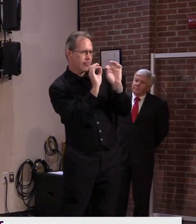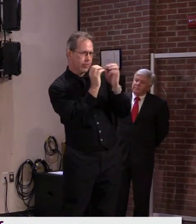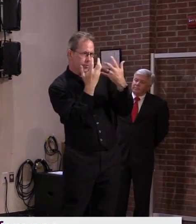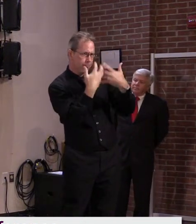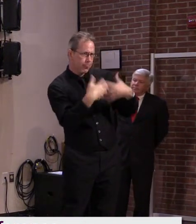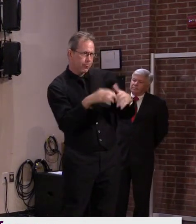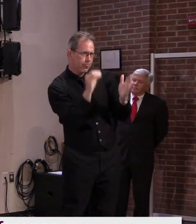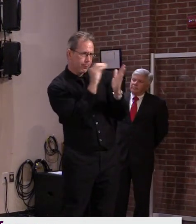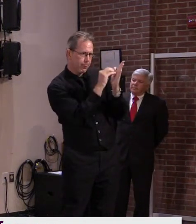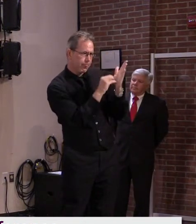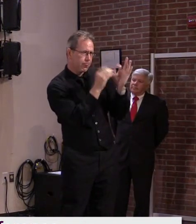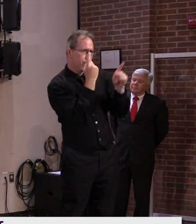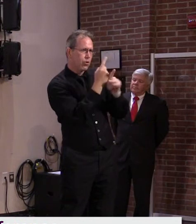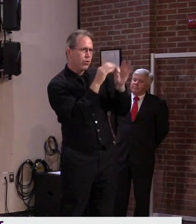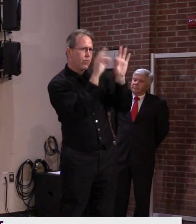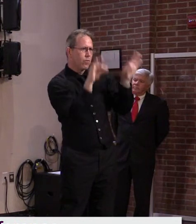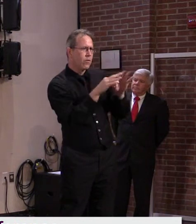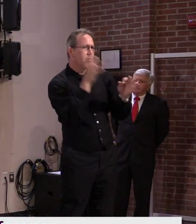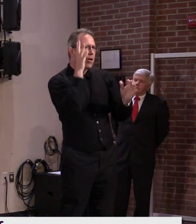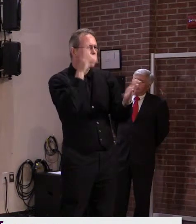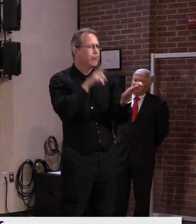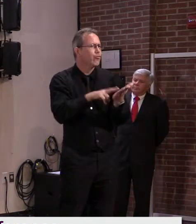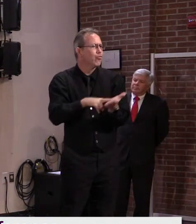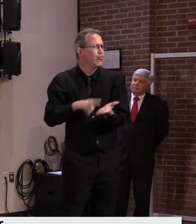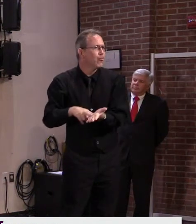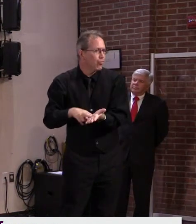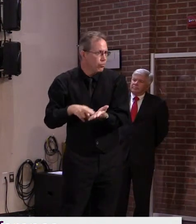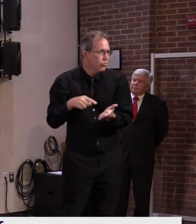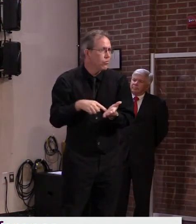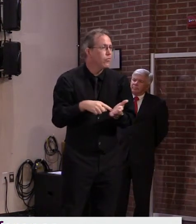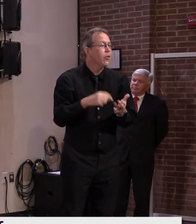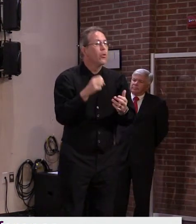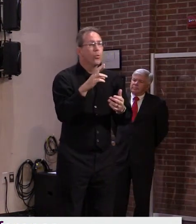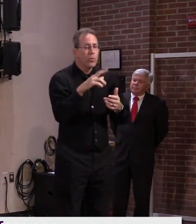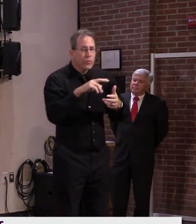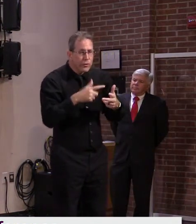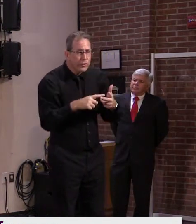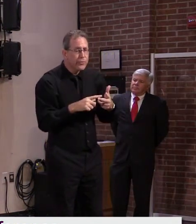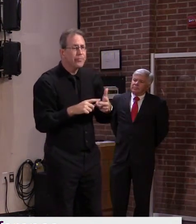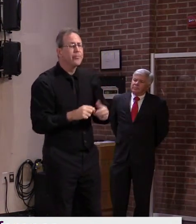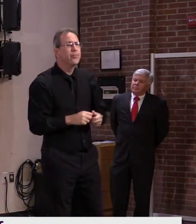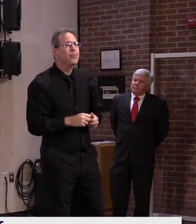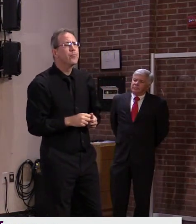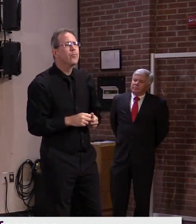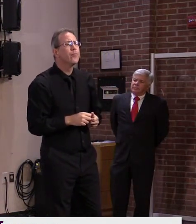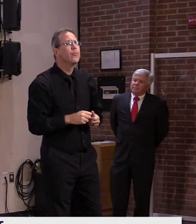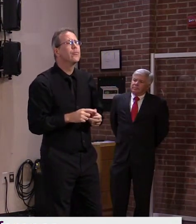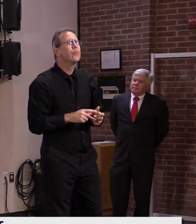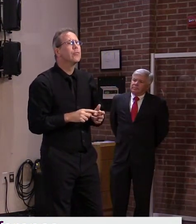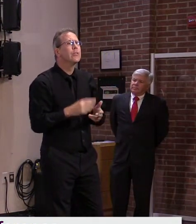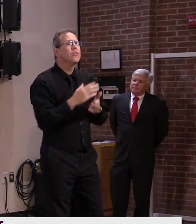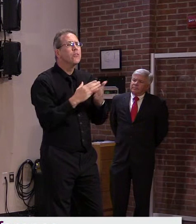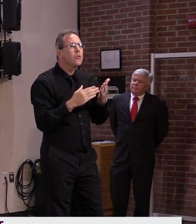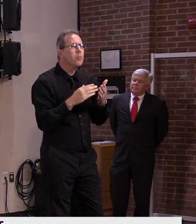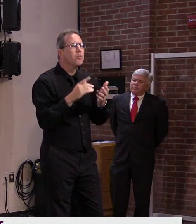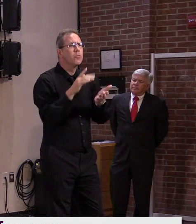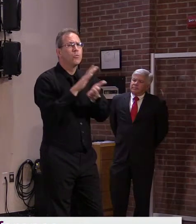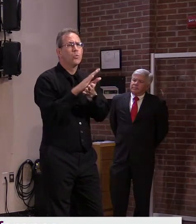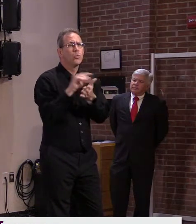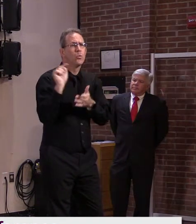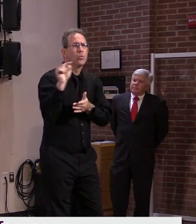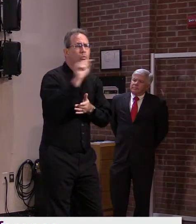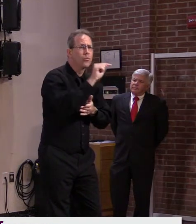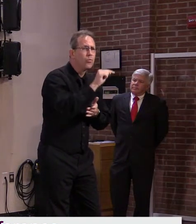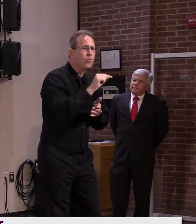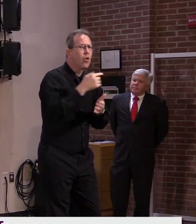easily. We'll have the issue of what we call CLIA waivers for schools, which CLIA